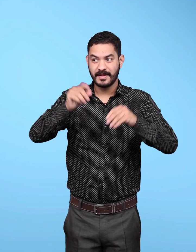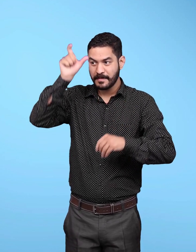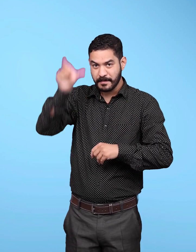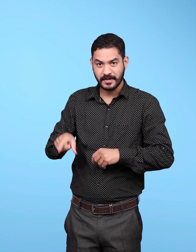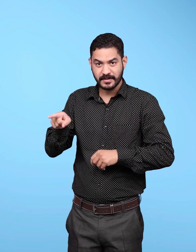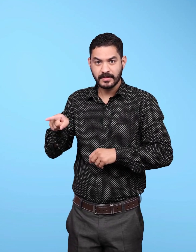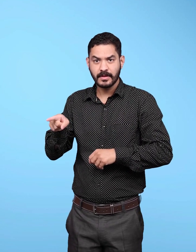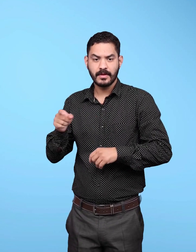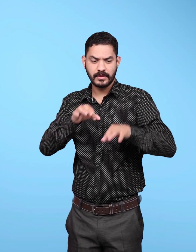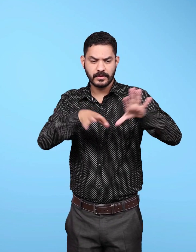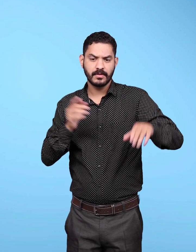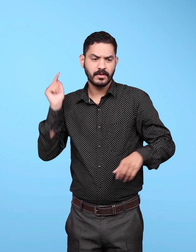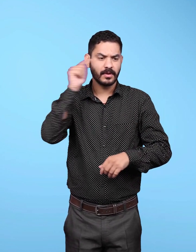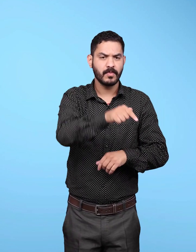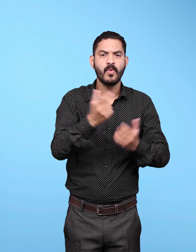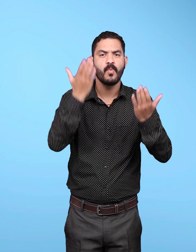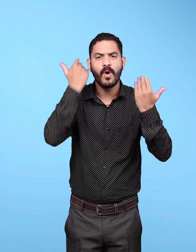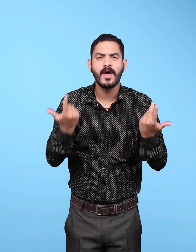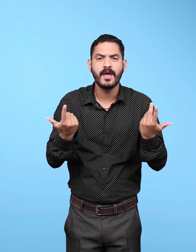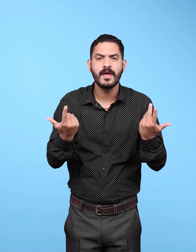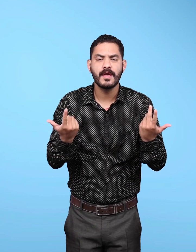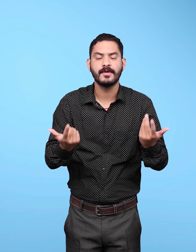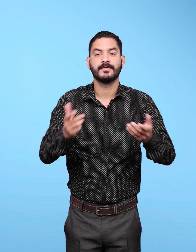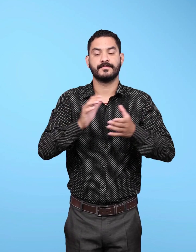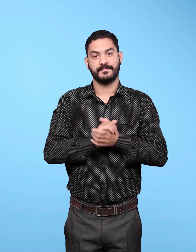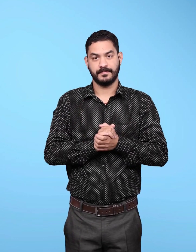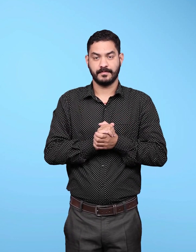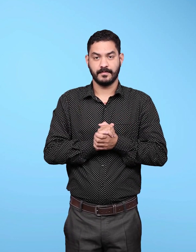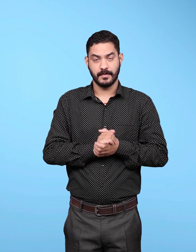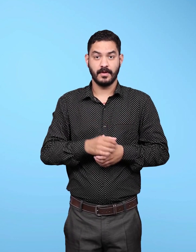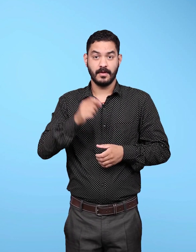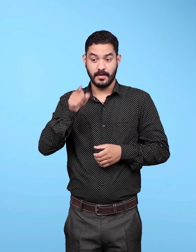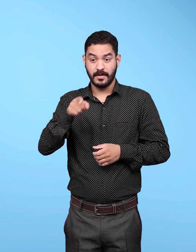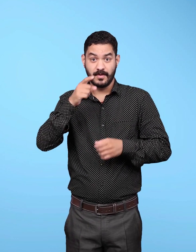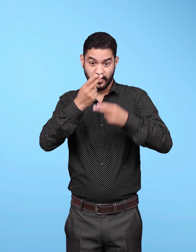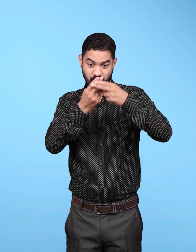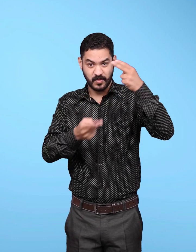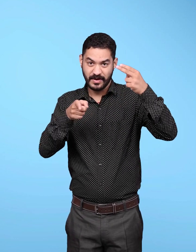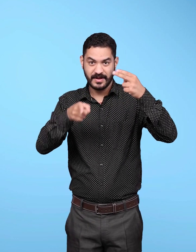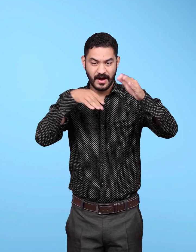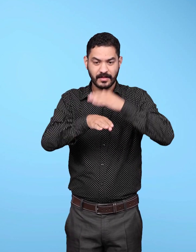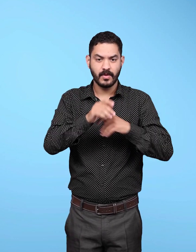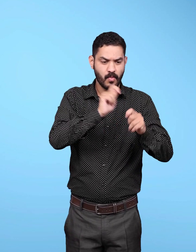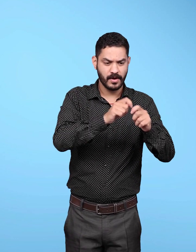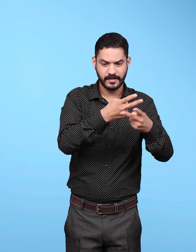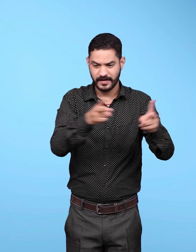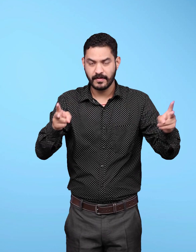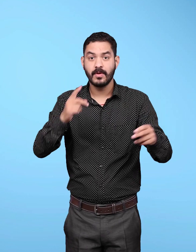the city? Do you think women could have taken up the occupations mentioned in the story?